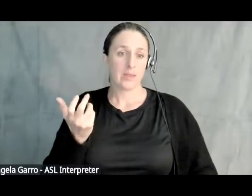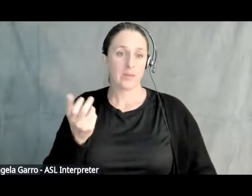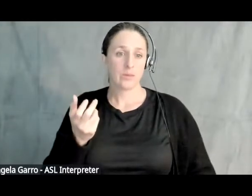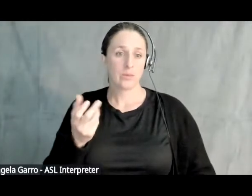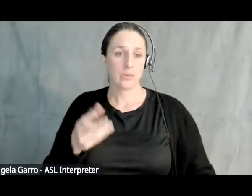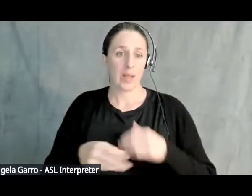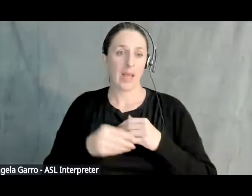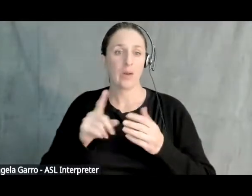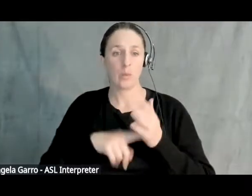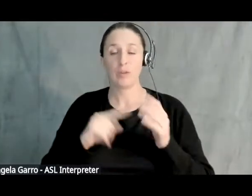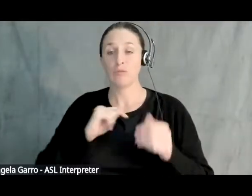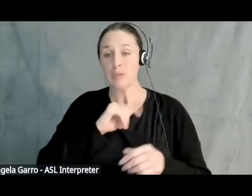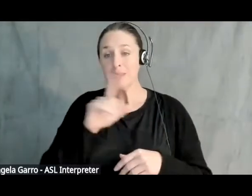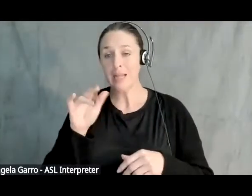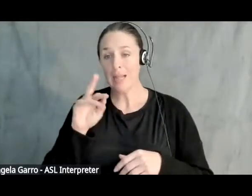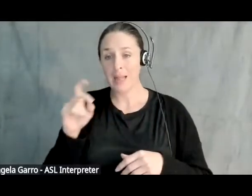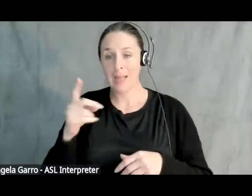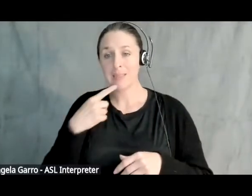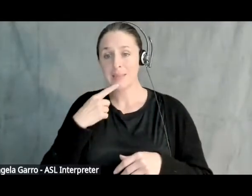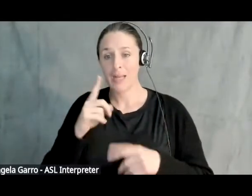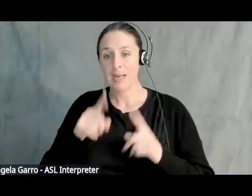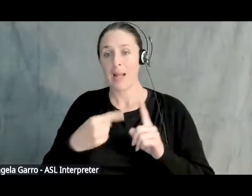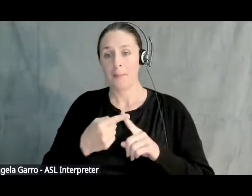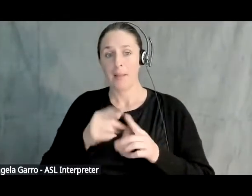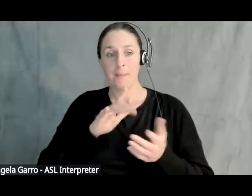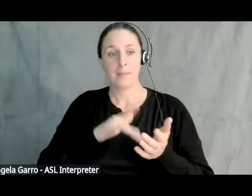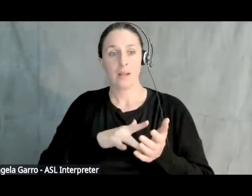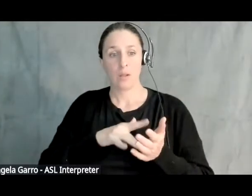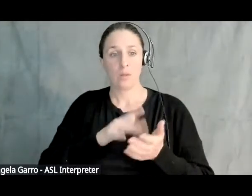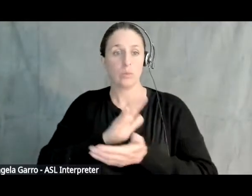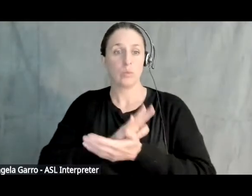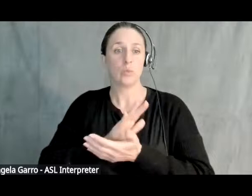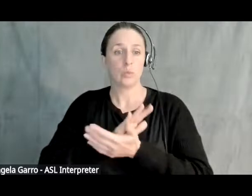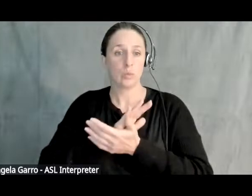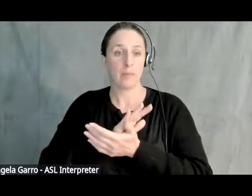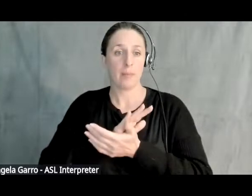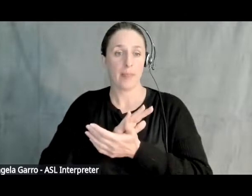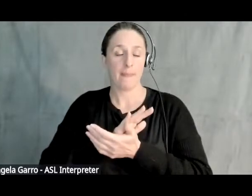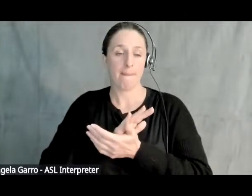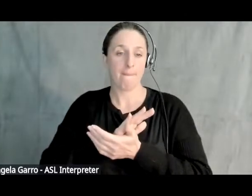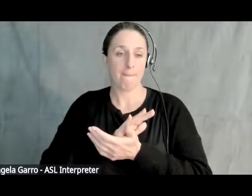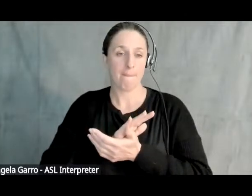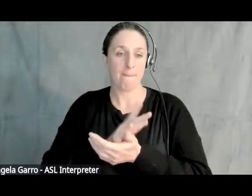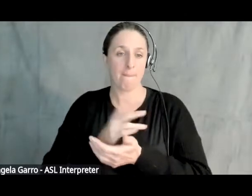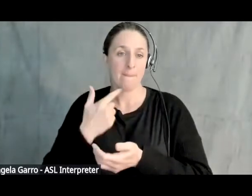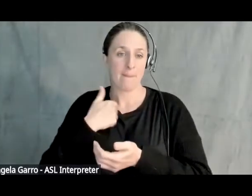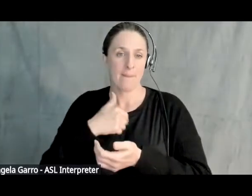what Trustee Land said about middle school. And